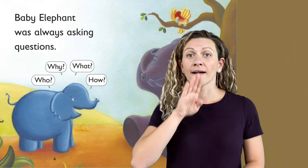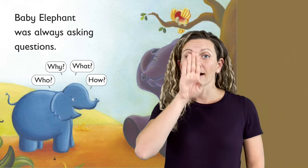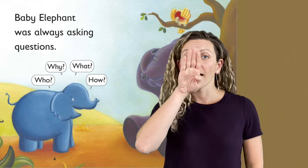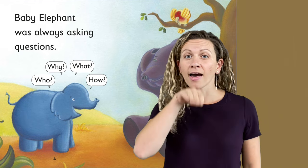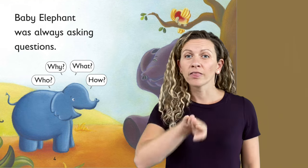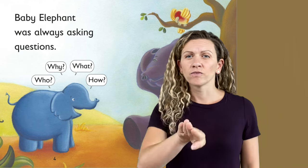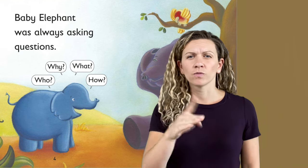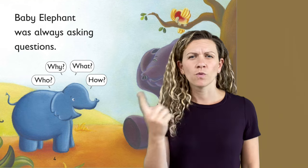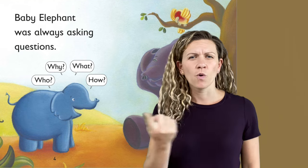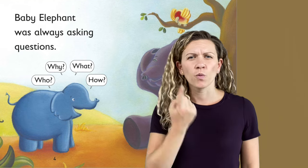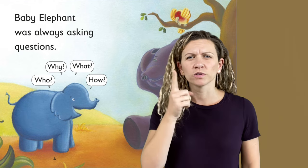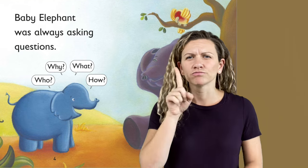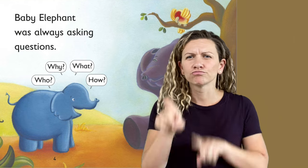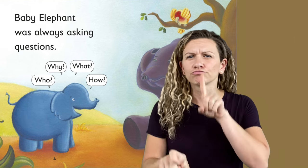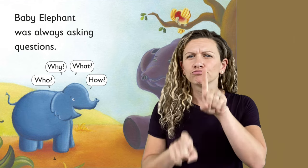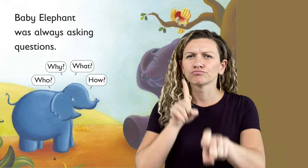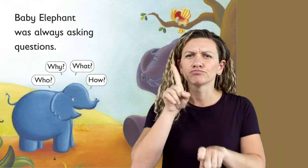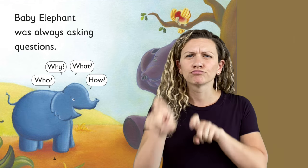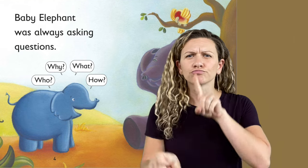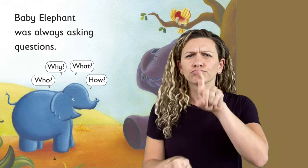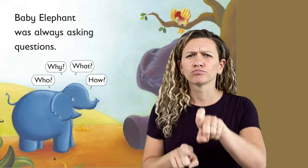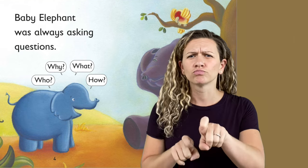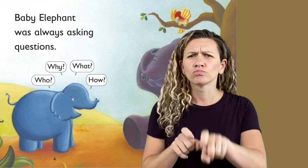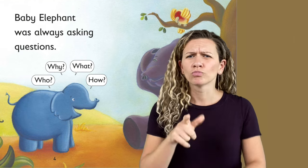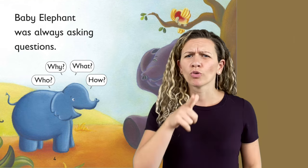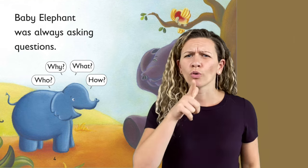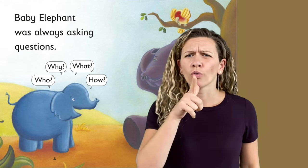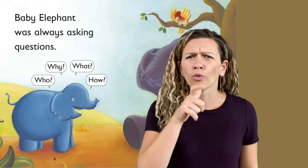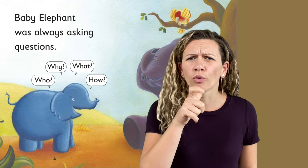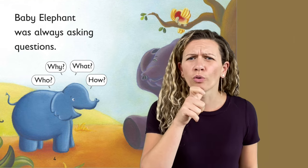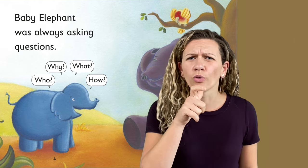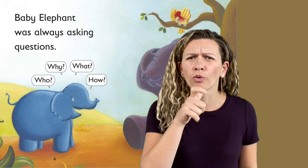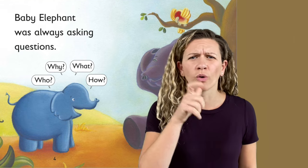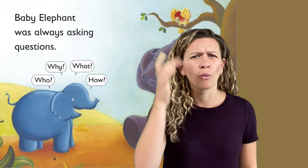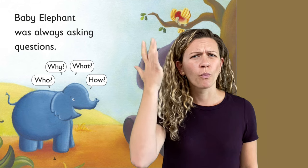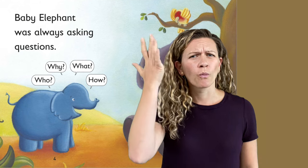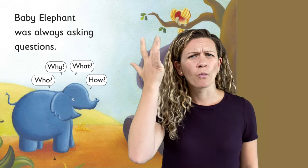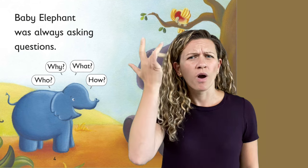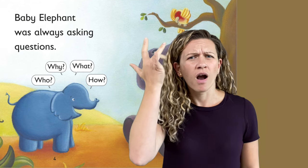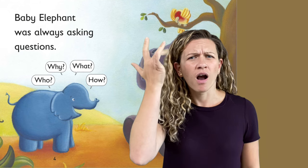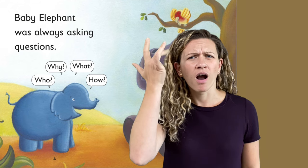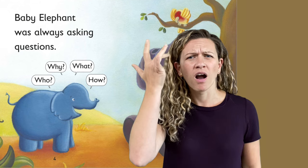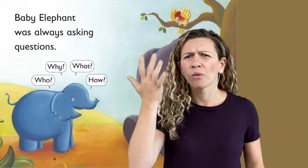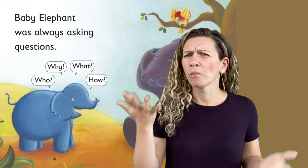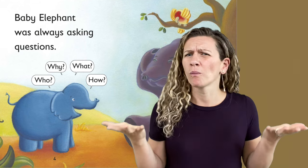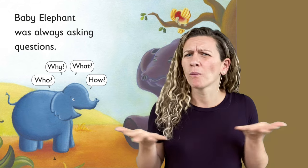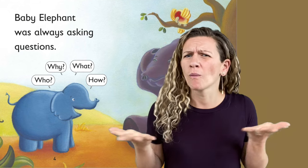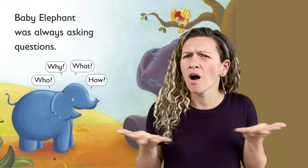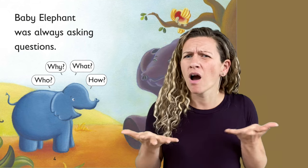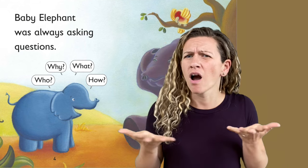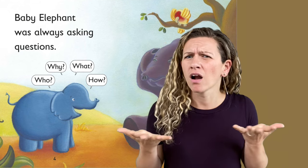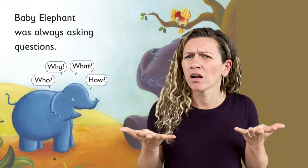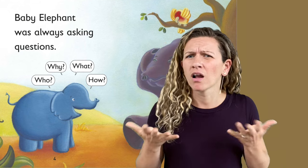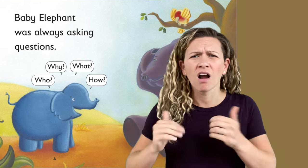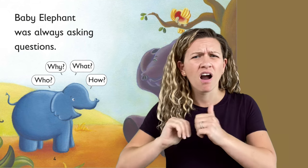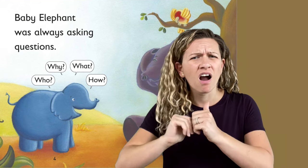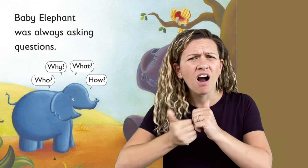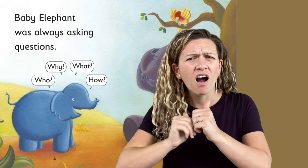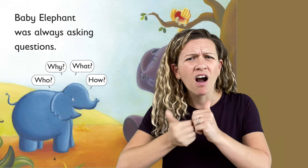Baby elephant was always asking questions Who? Why? What?